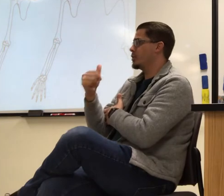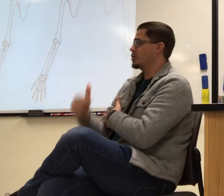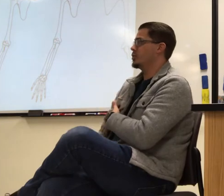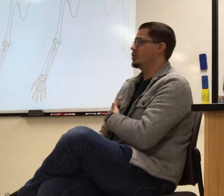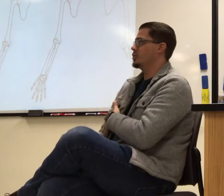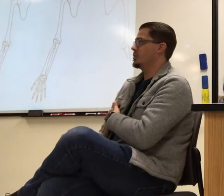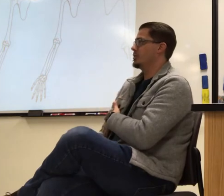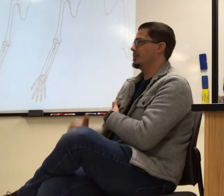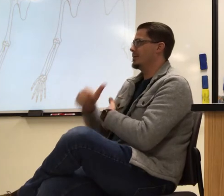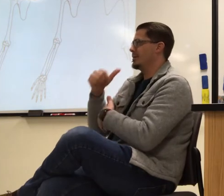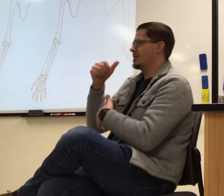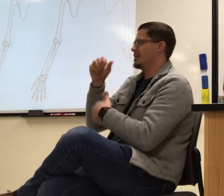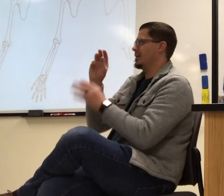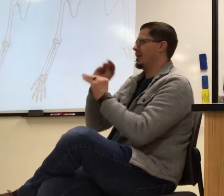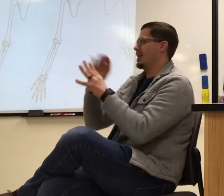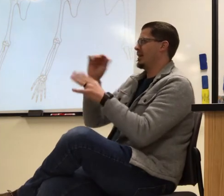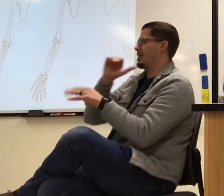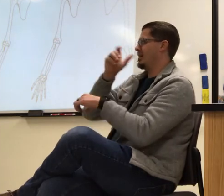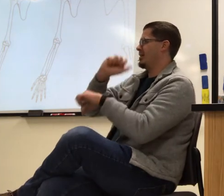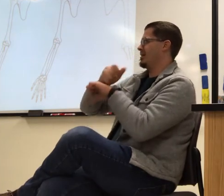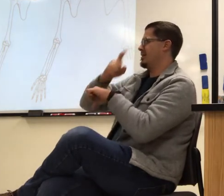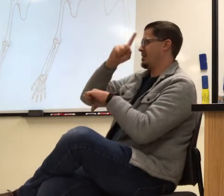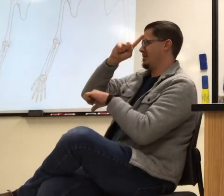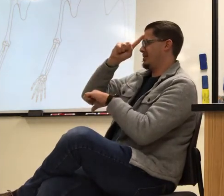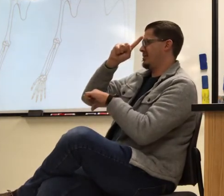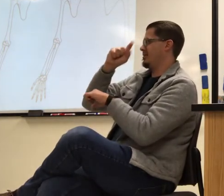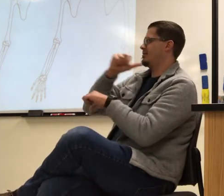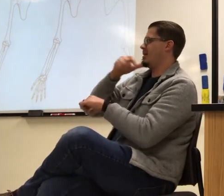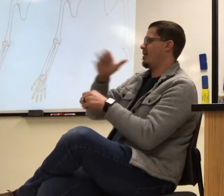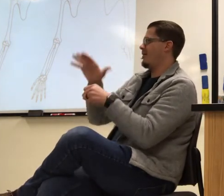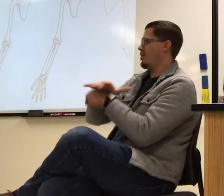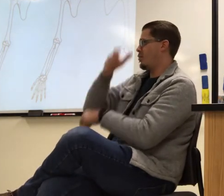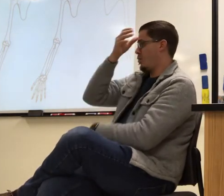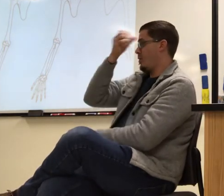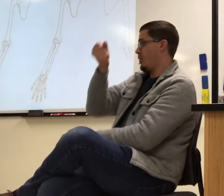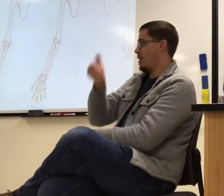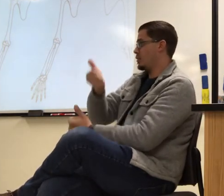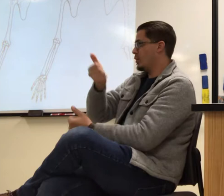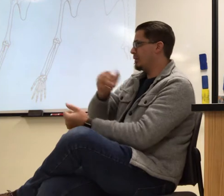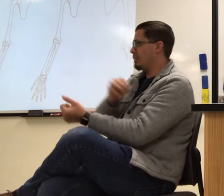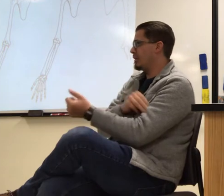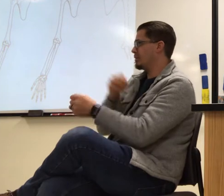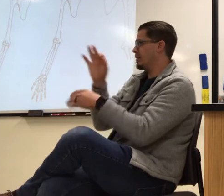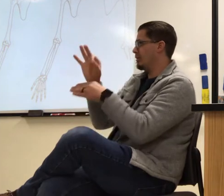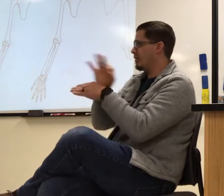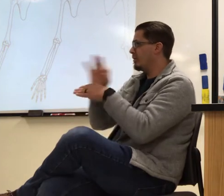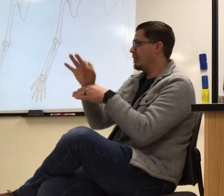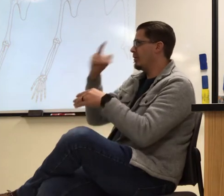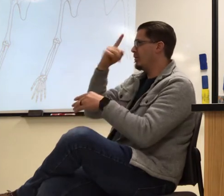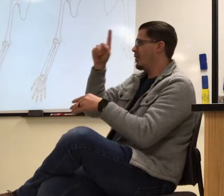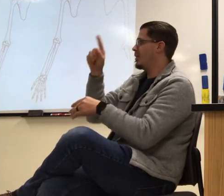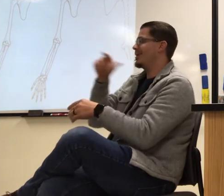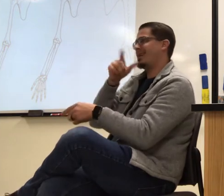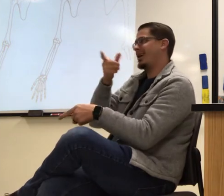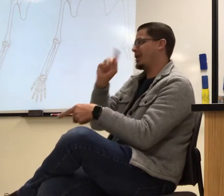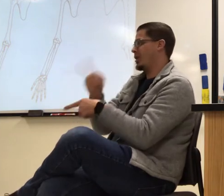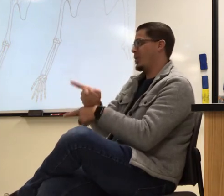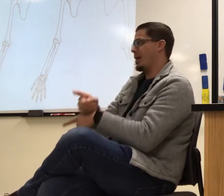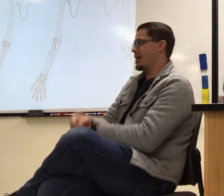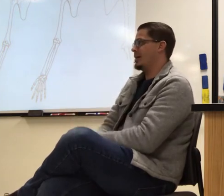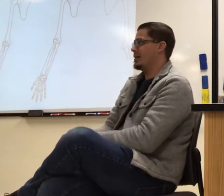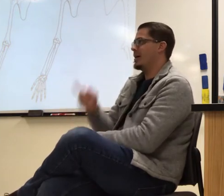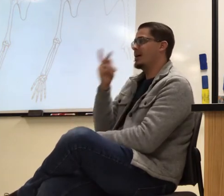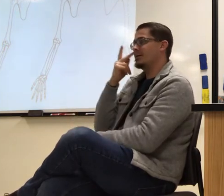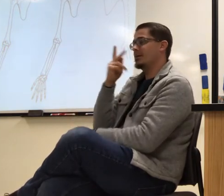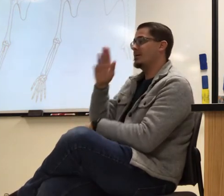And you don't have it straight in your head, and you haven't quite memorized which muscles do what, you're not going to get it right. And I see this